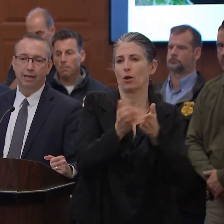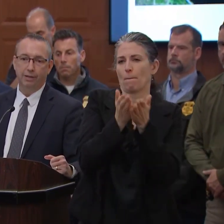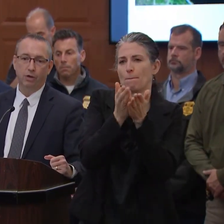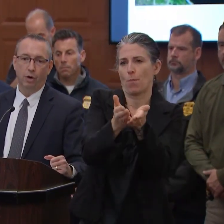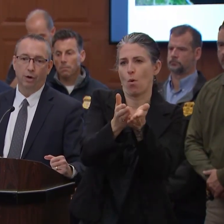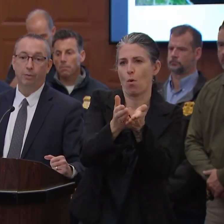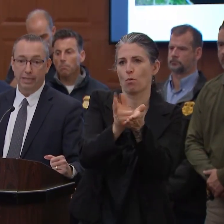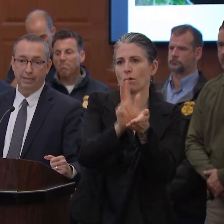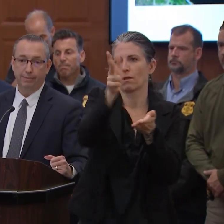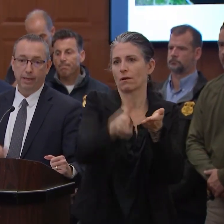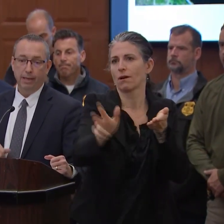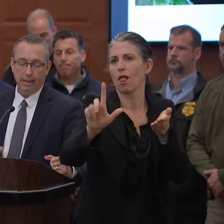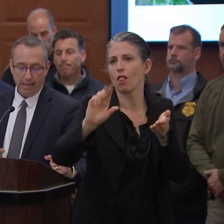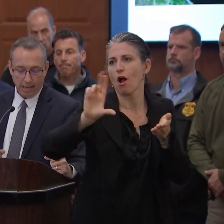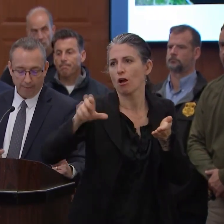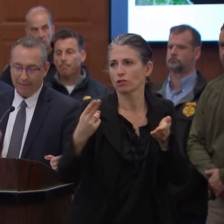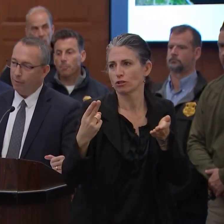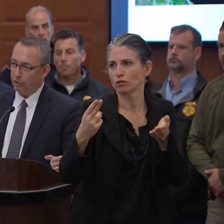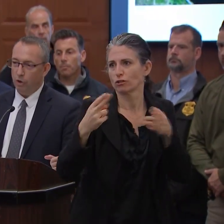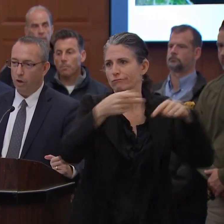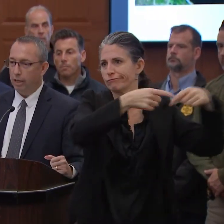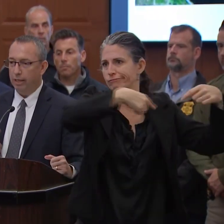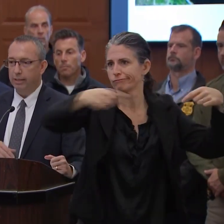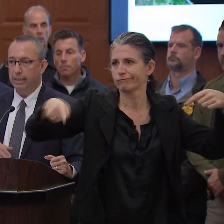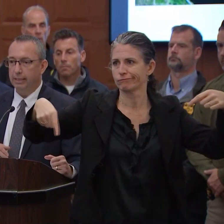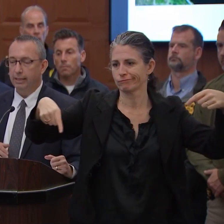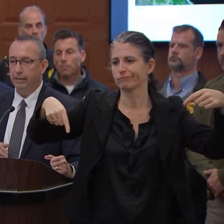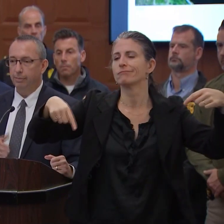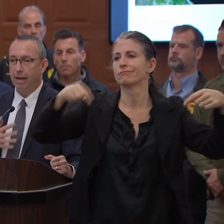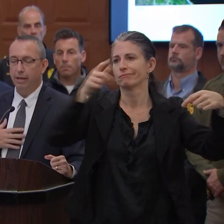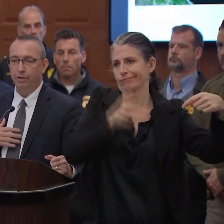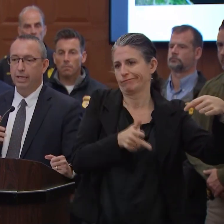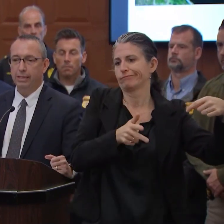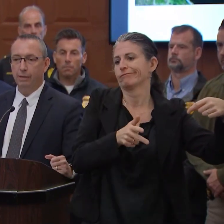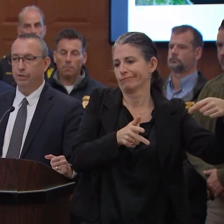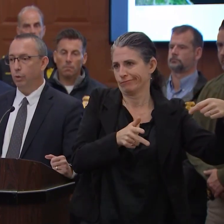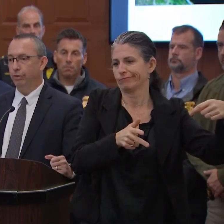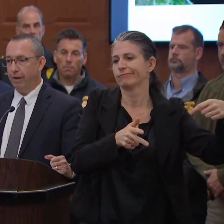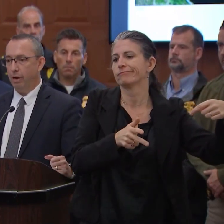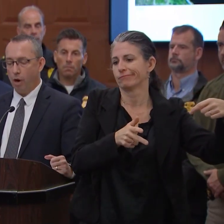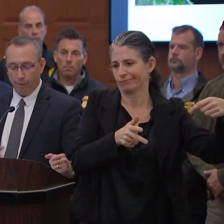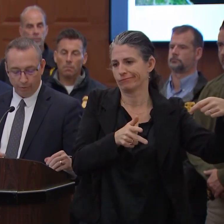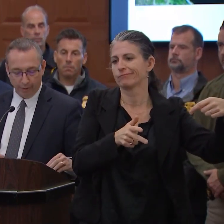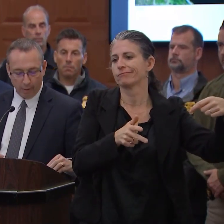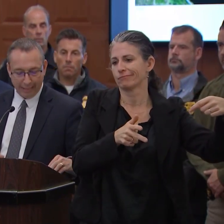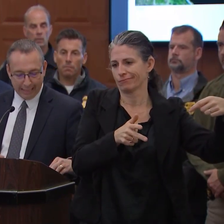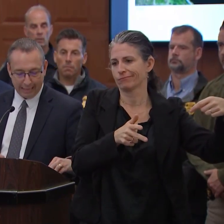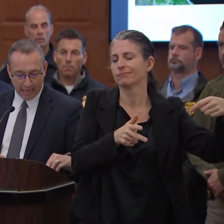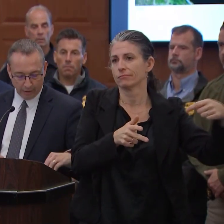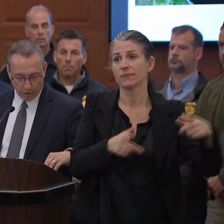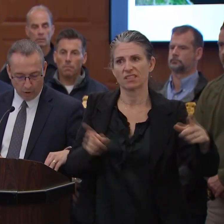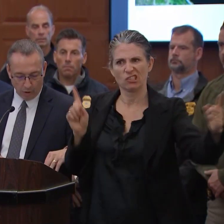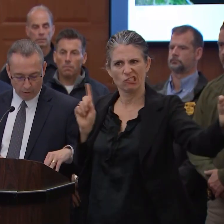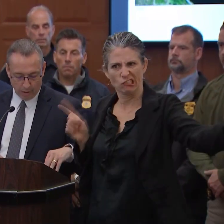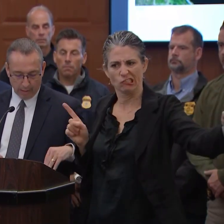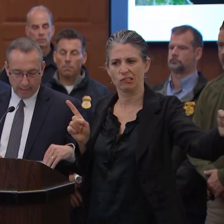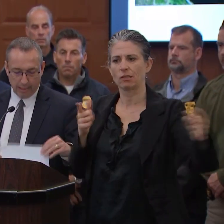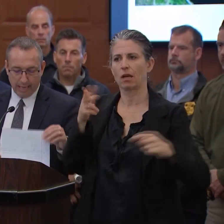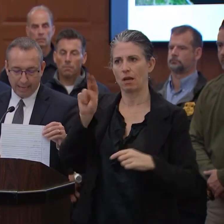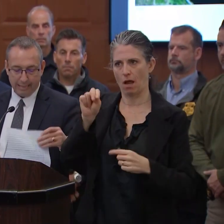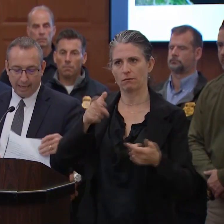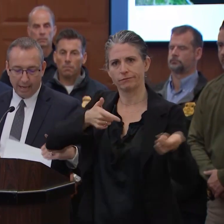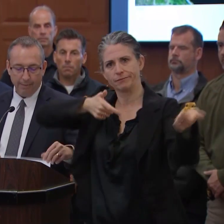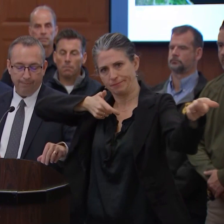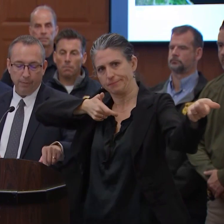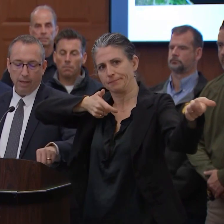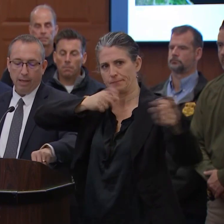find a gun in the car? And we did. And that was a long gun. And to my understanding, that was the only firearm that was found inside the car